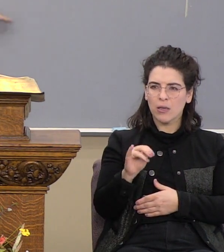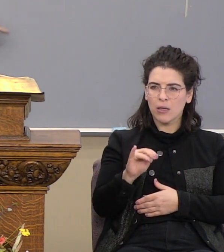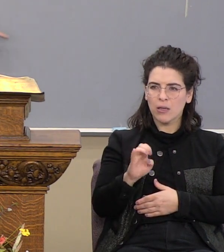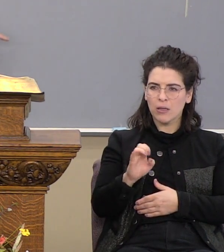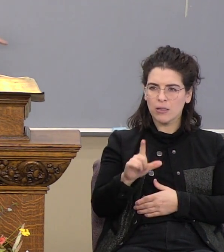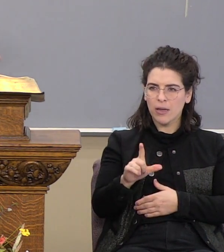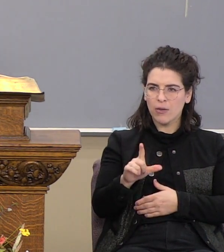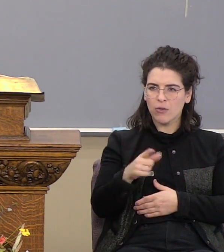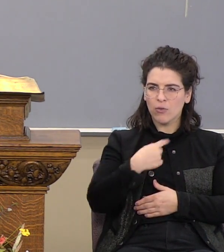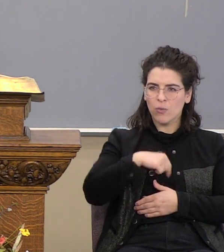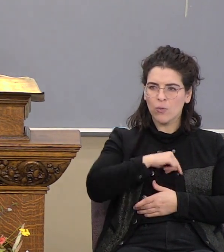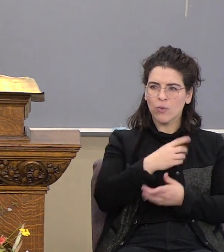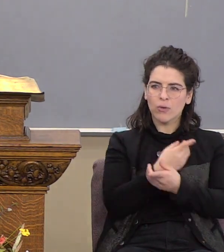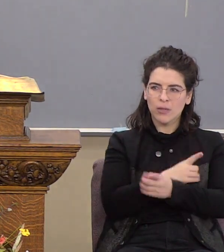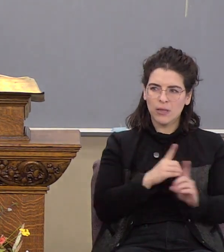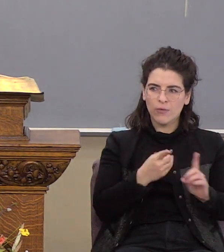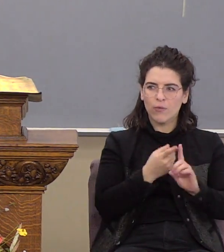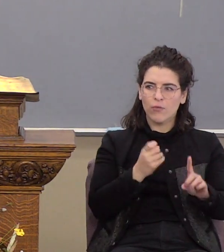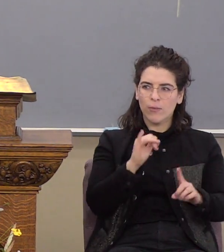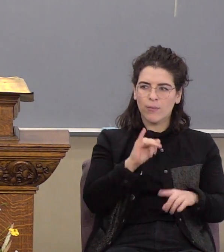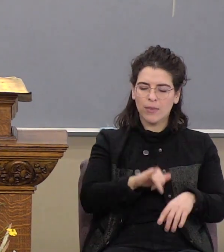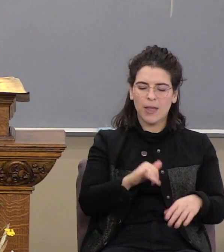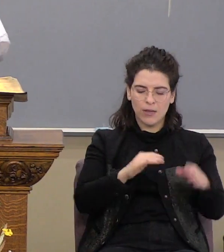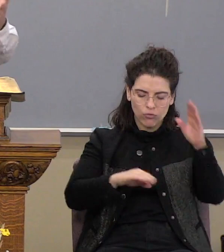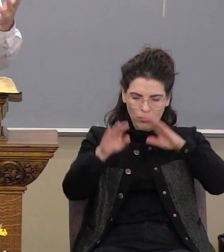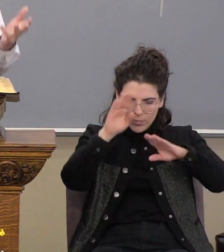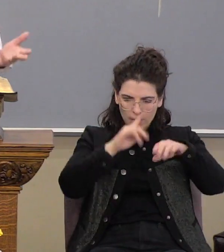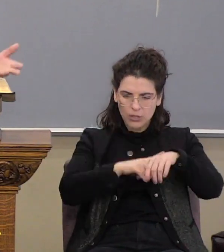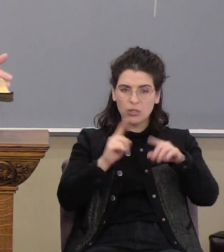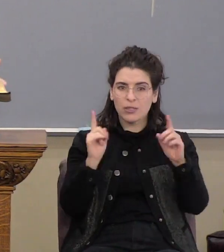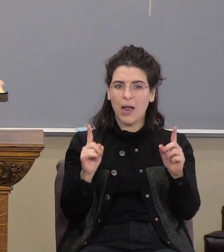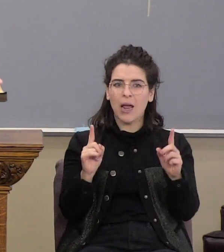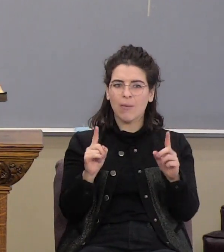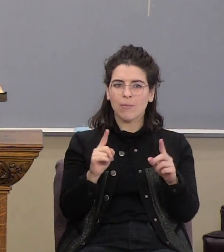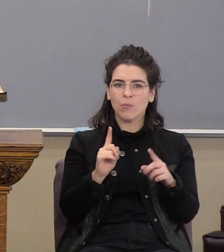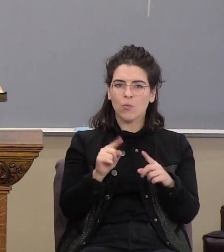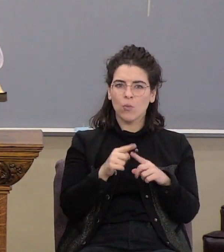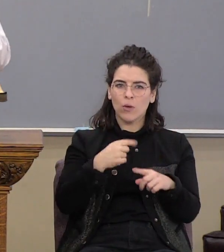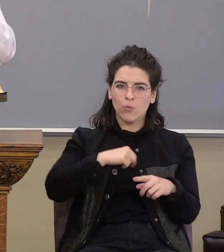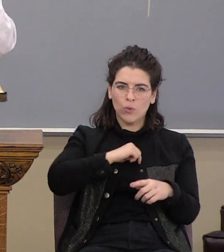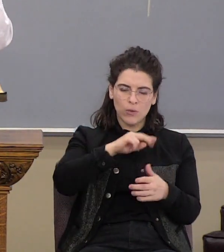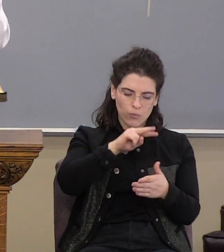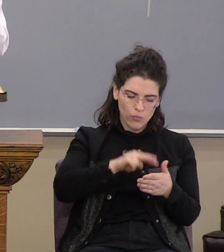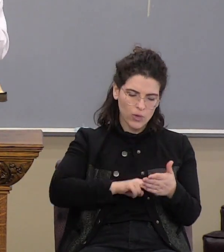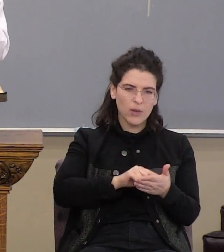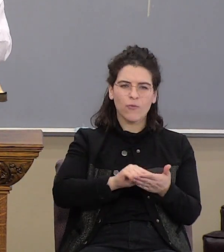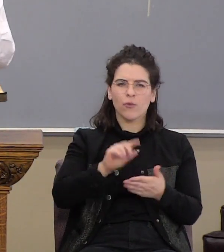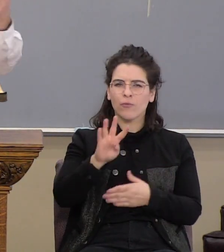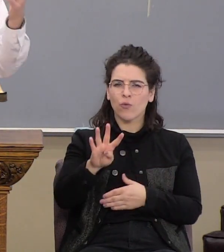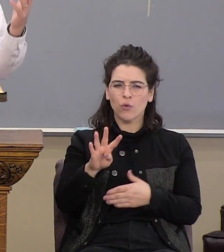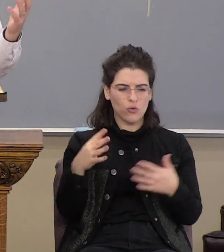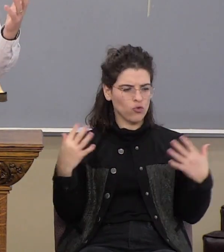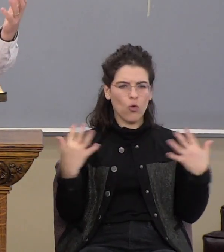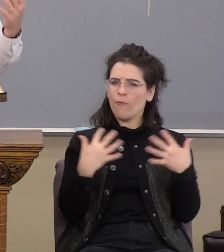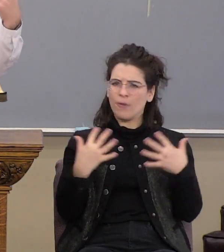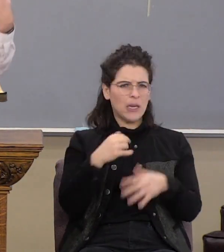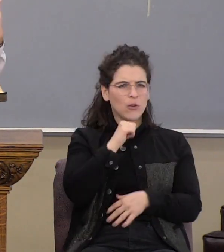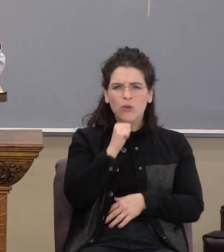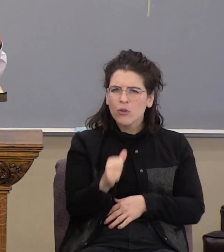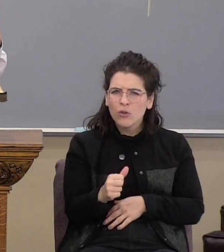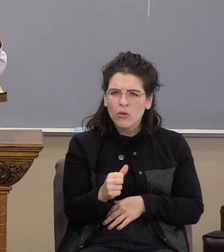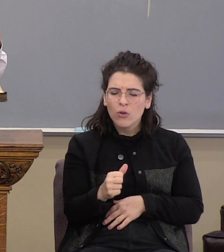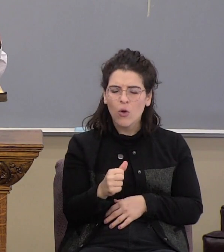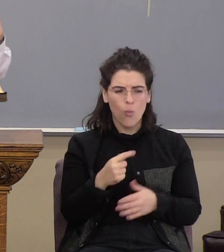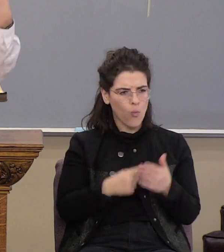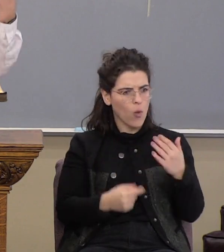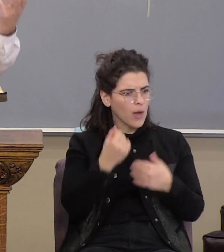that tribulational period. So when we read, for example, verse 4, don't fear, oh no, what